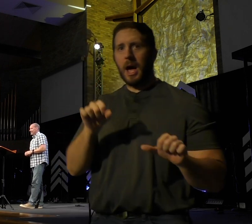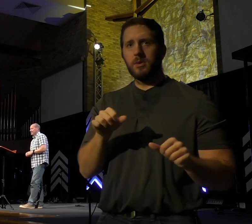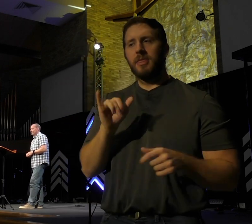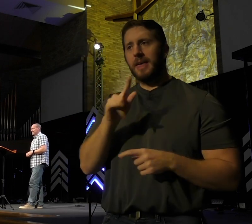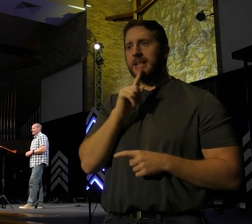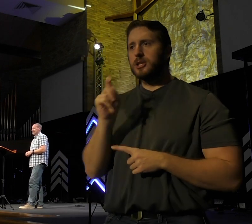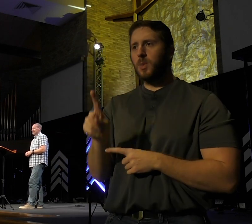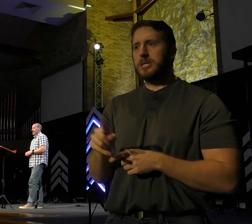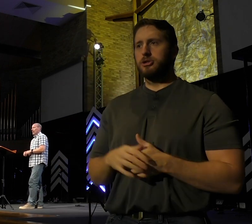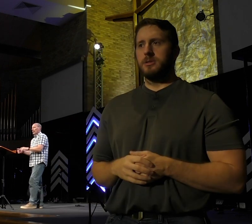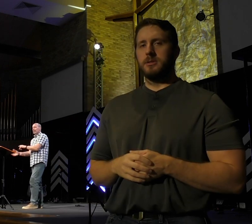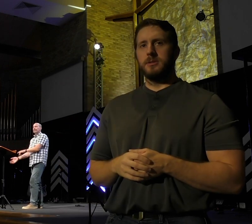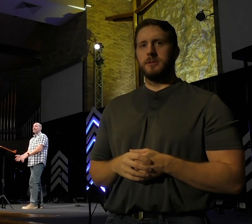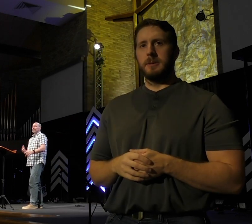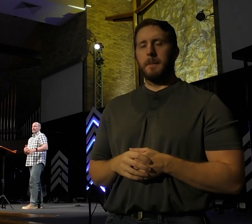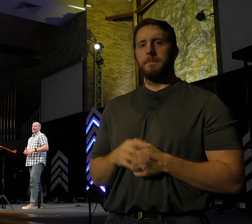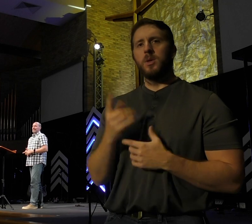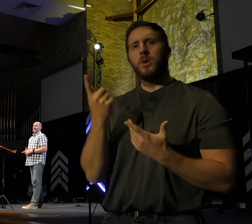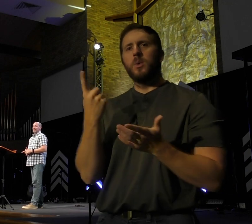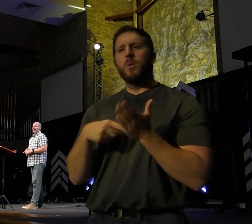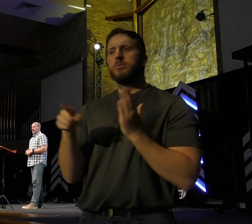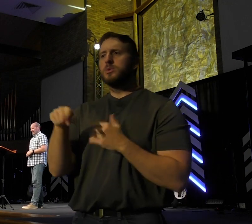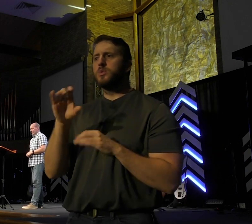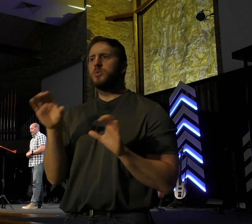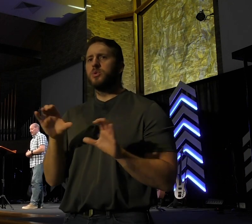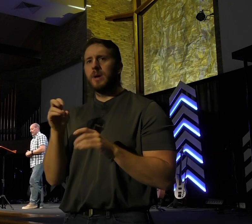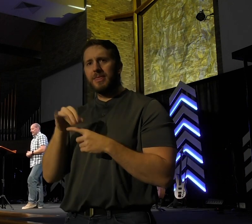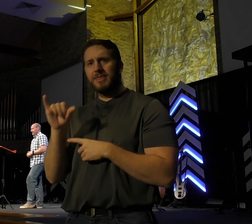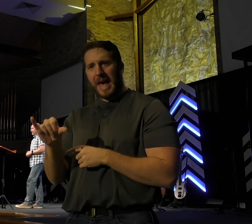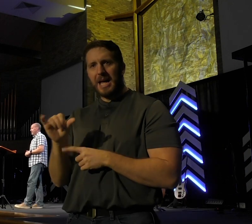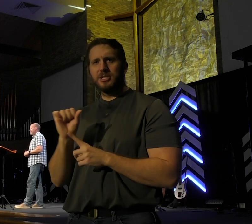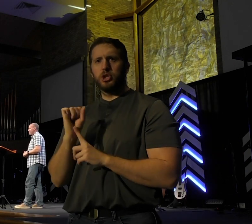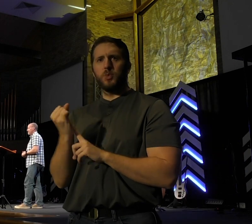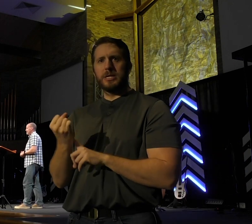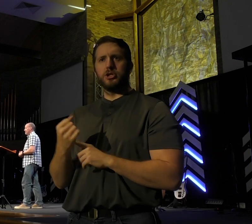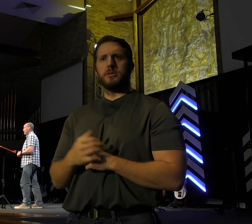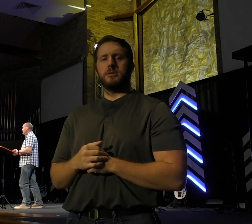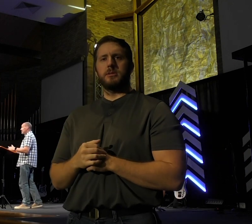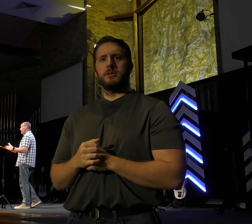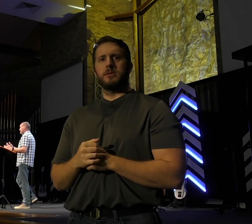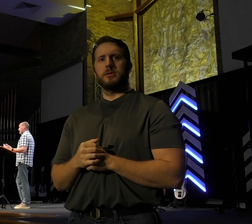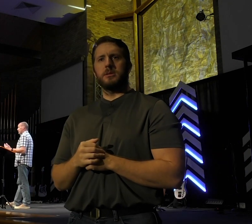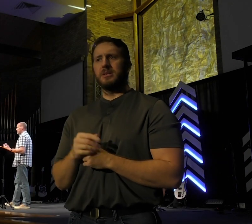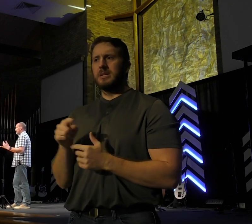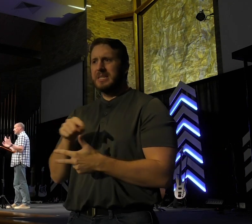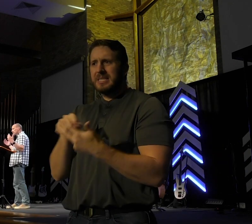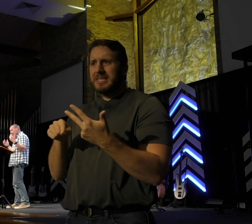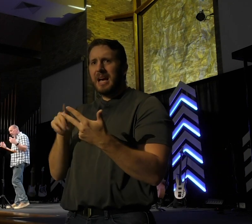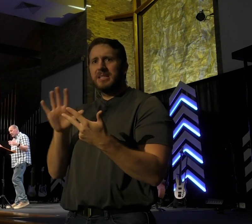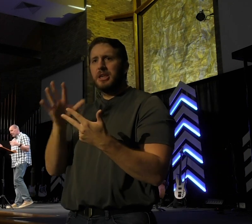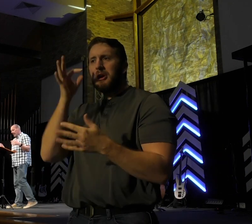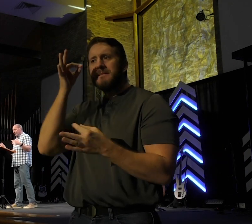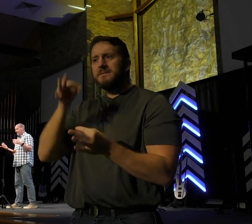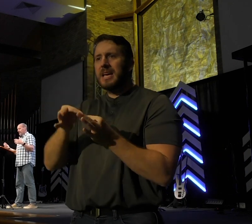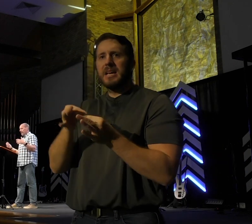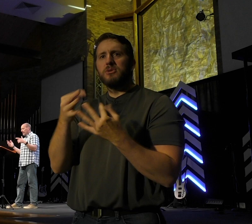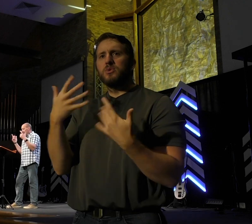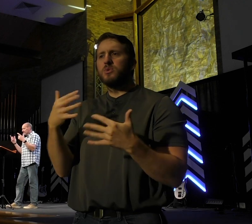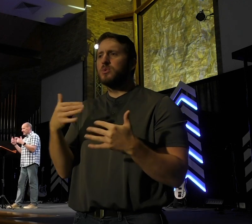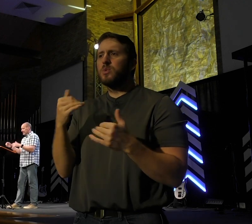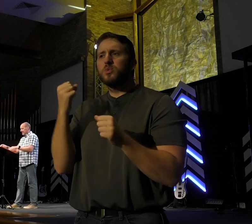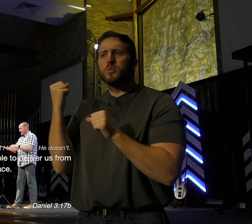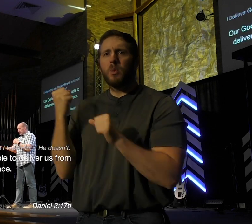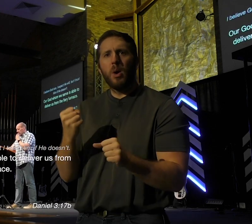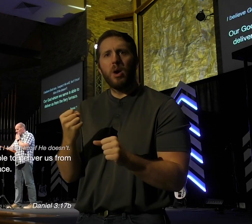question. What would you do in that situation? I mean, these guys' faith is so strong.